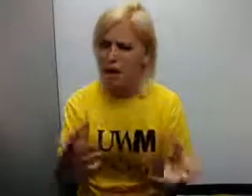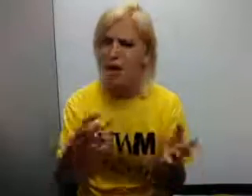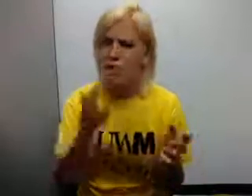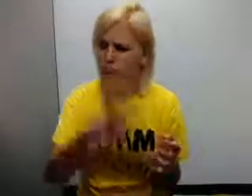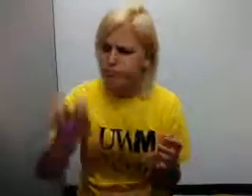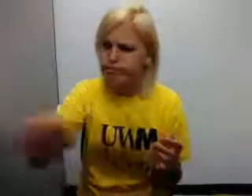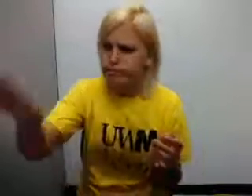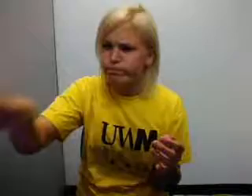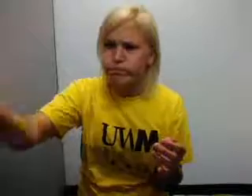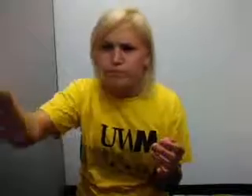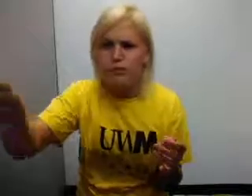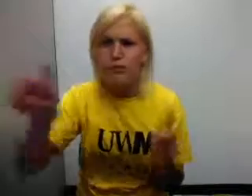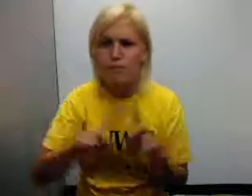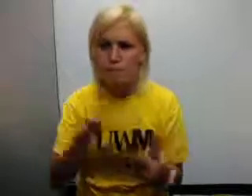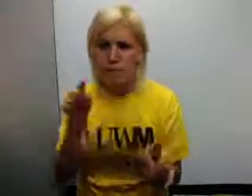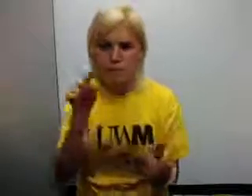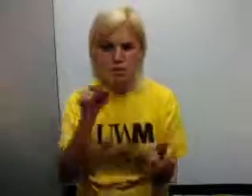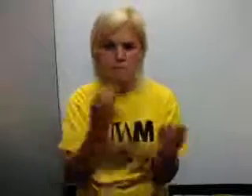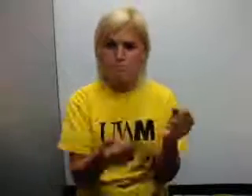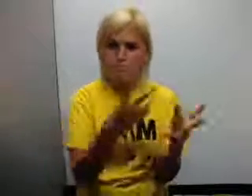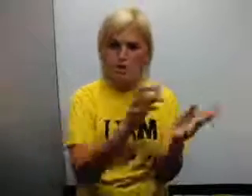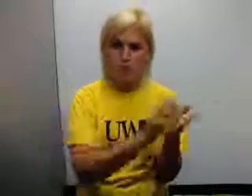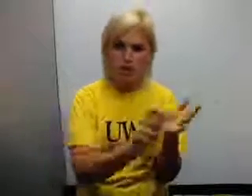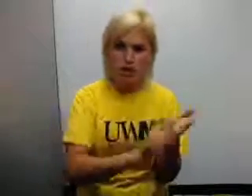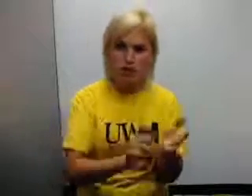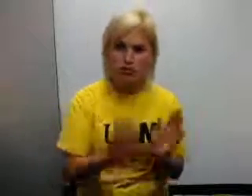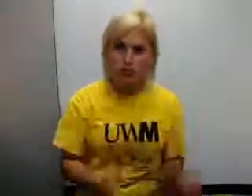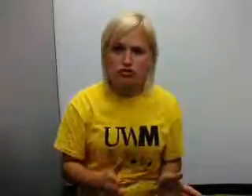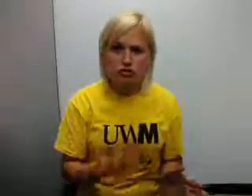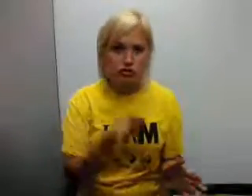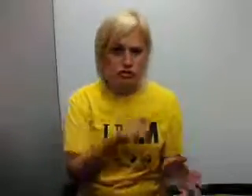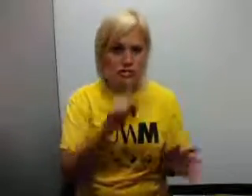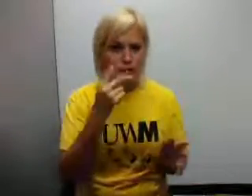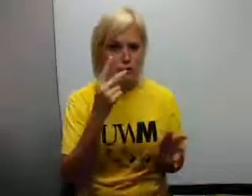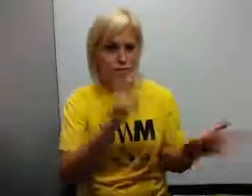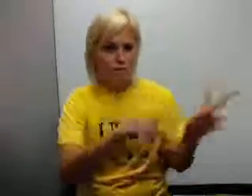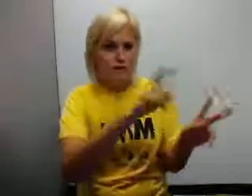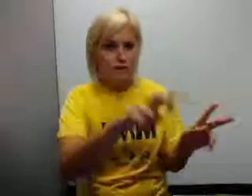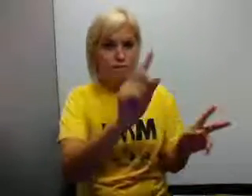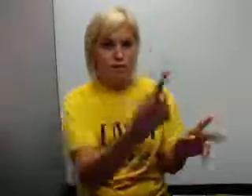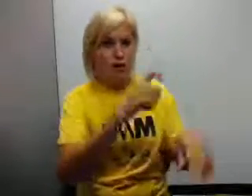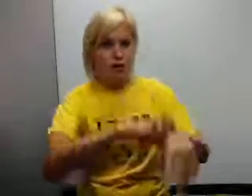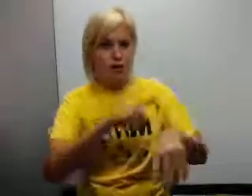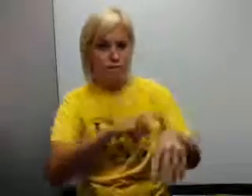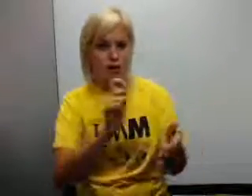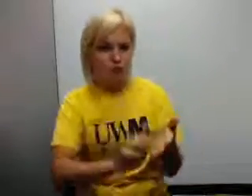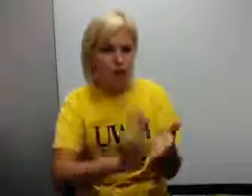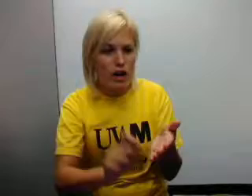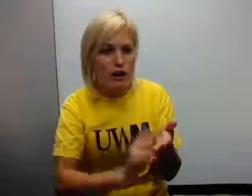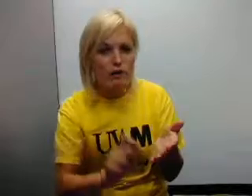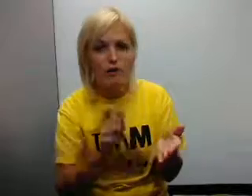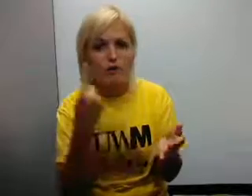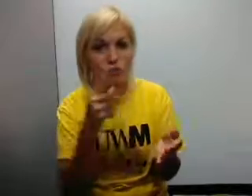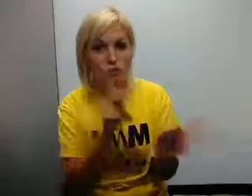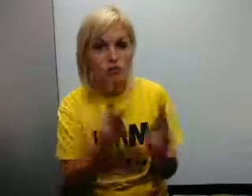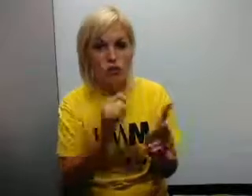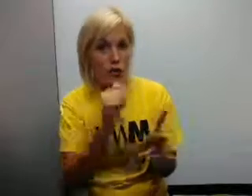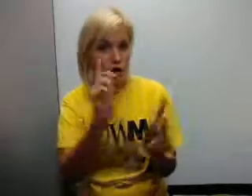are seeing places for the first time and are writing for people who haven't been there at all. In these cases, they often